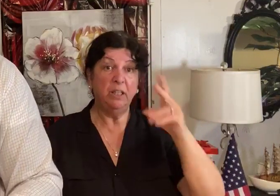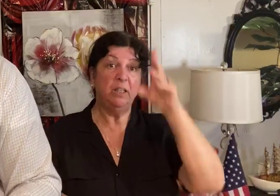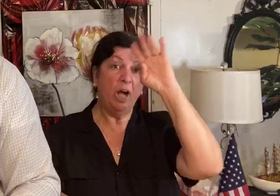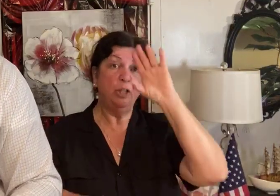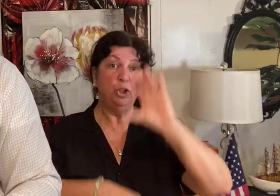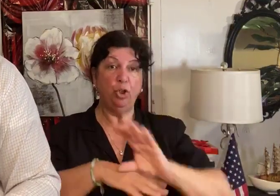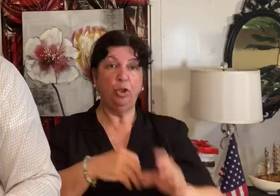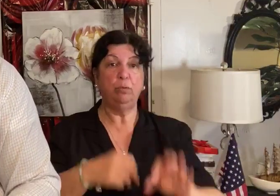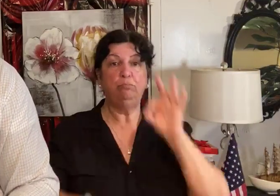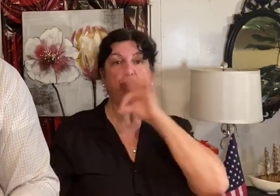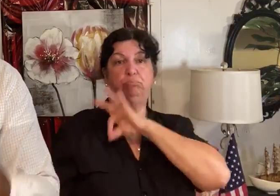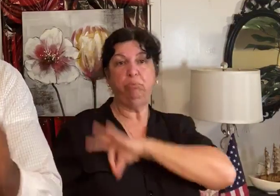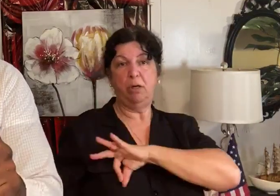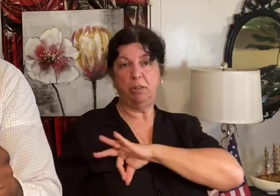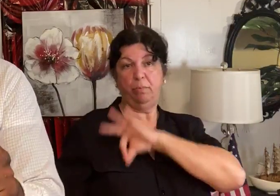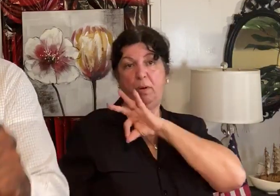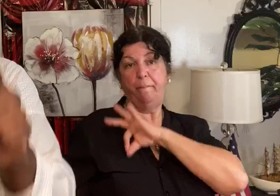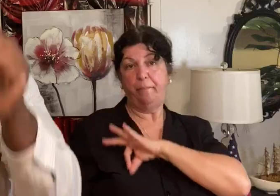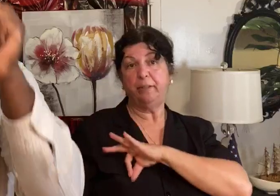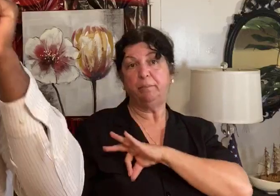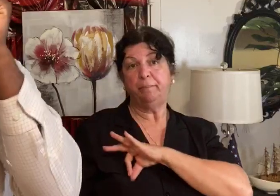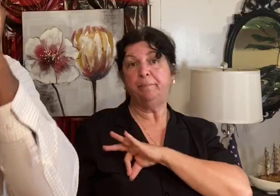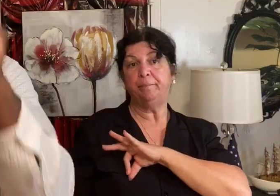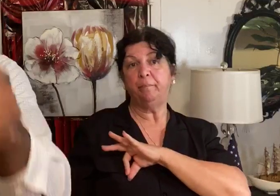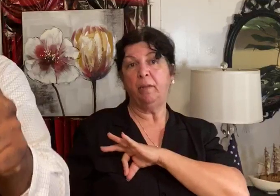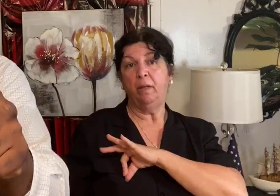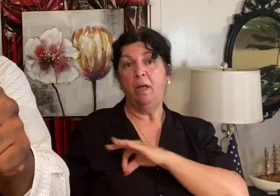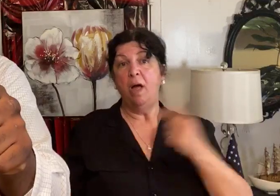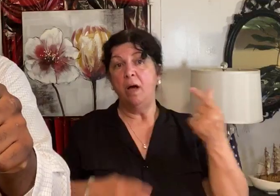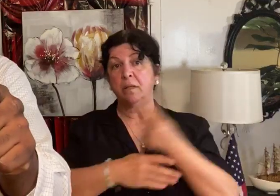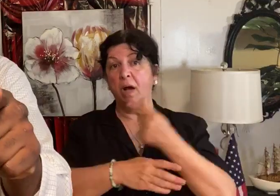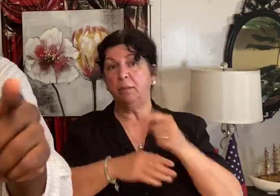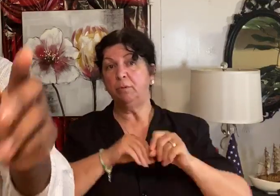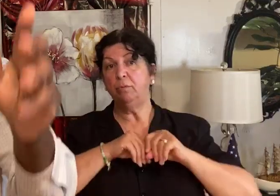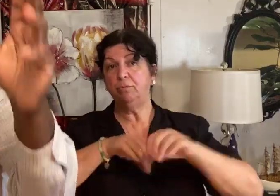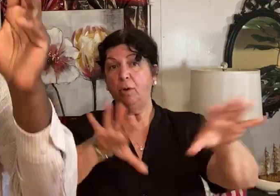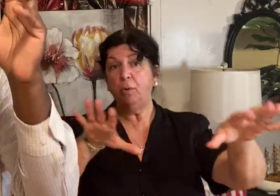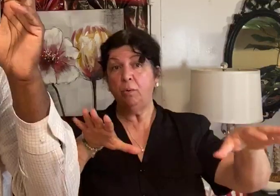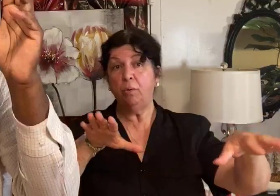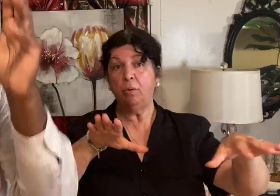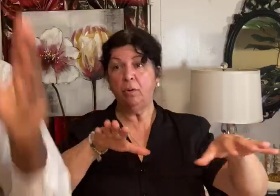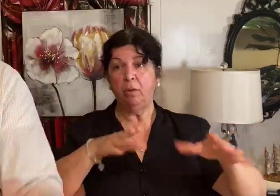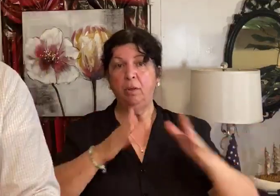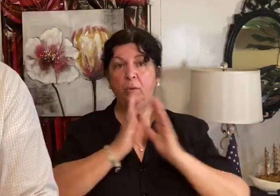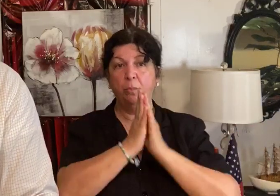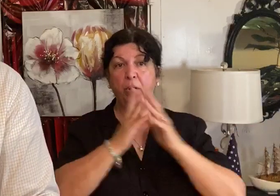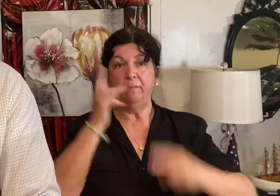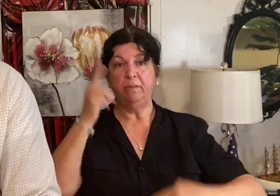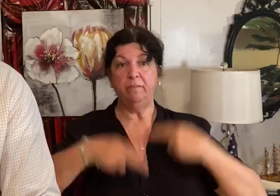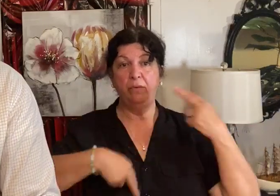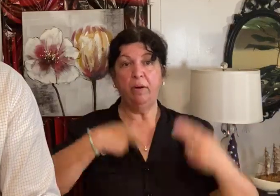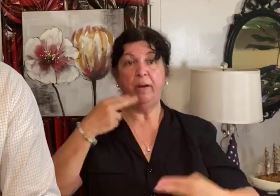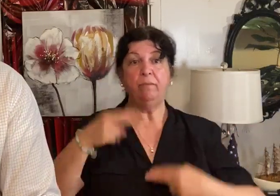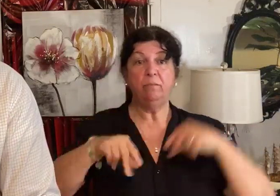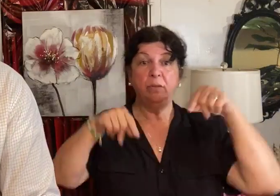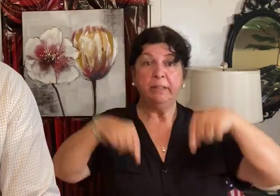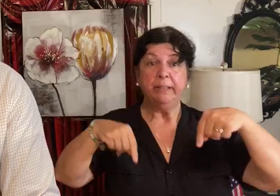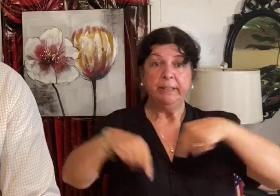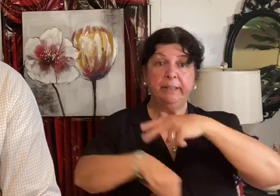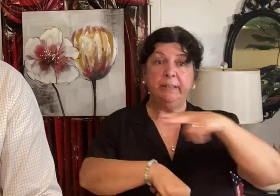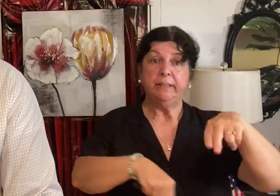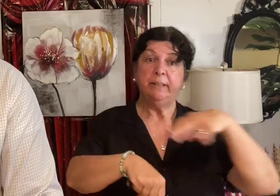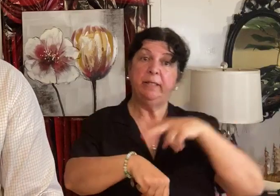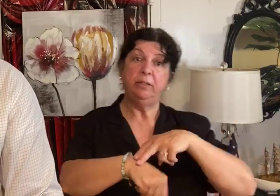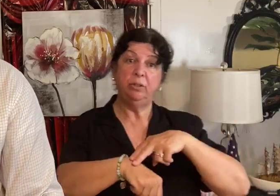prosper. As God's church prospers, and as the gospel goes forth, and we pray for revival in this